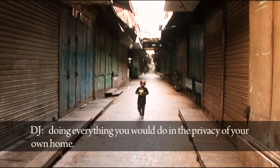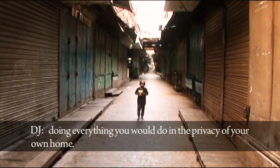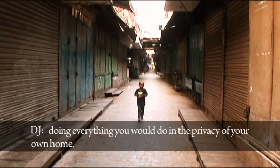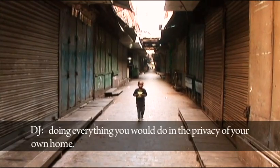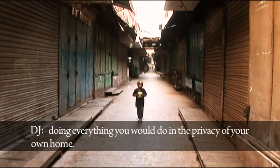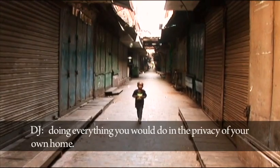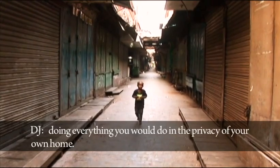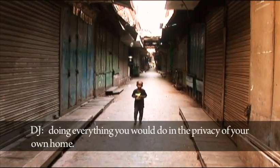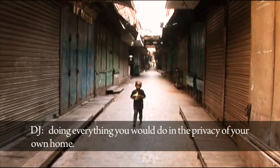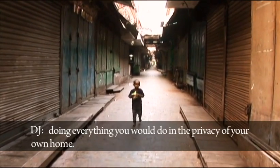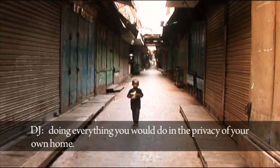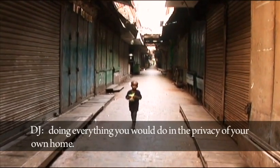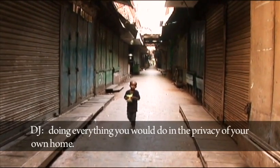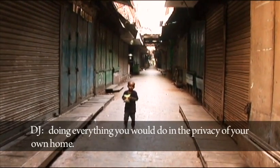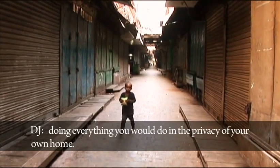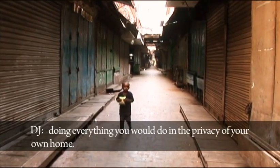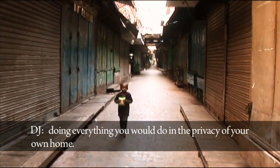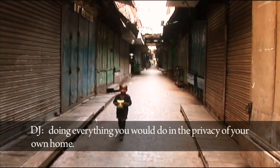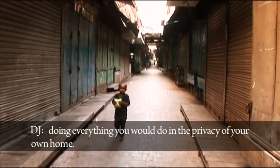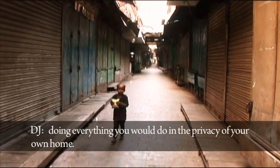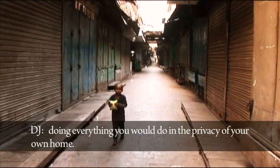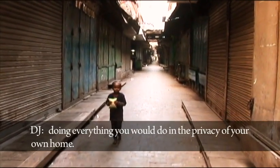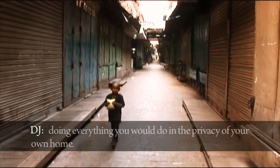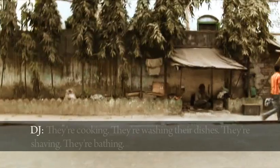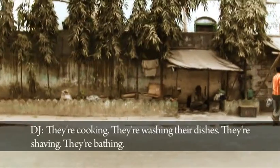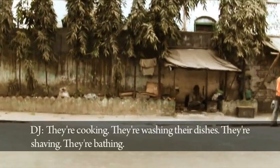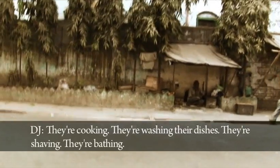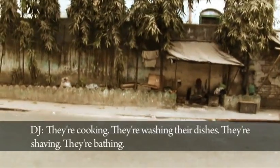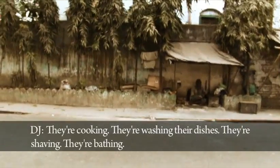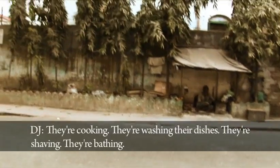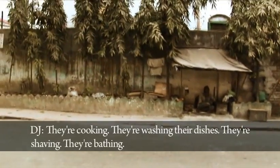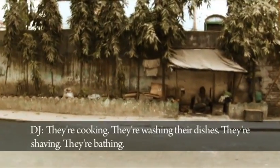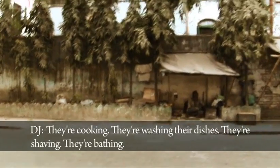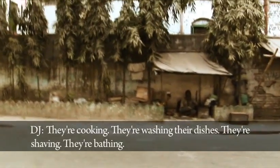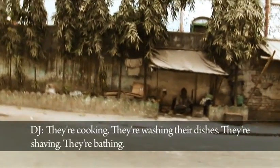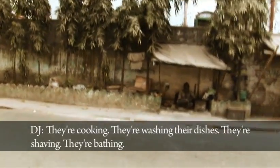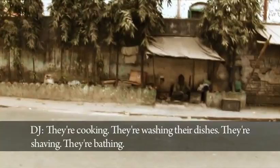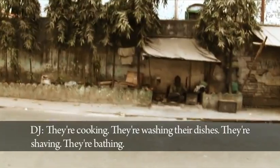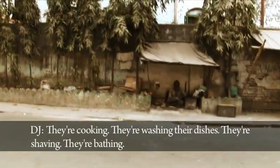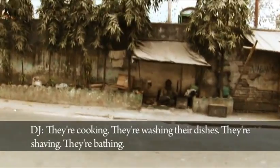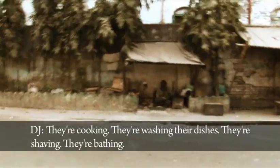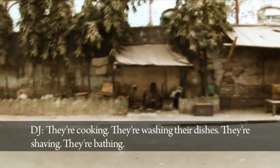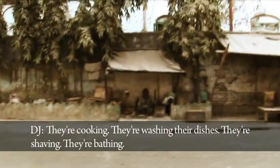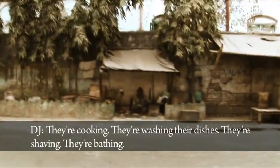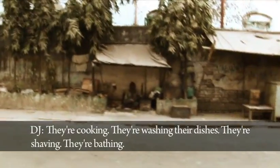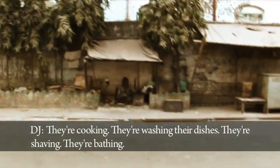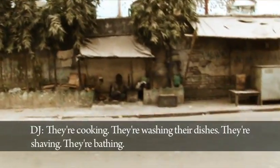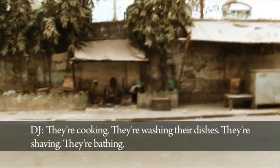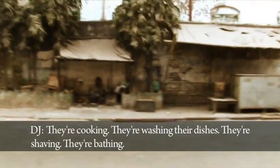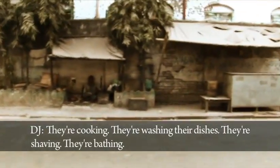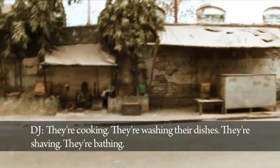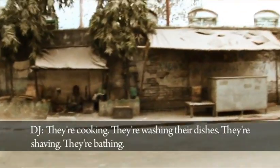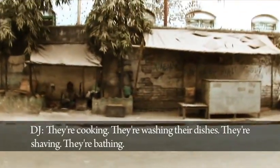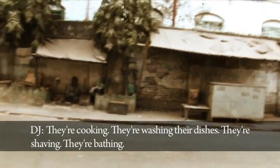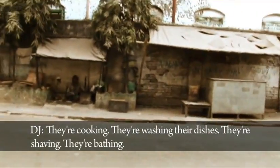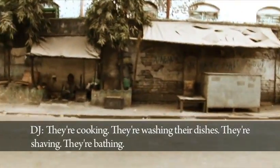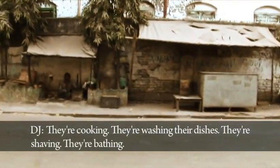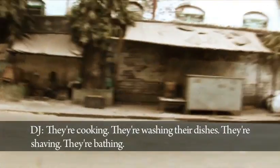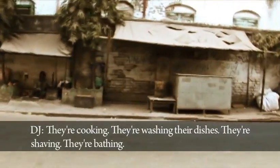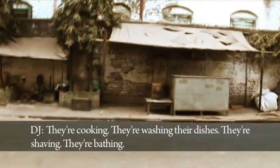everything that you would do in the privacy of your own home. They're cooking, they're washing their dishes, they're shaving, they're bathing, they're